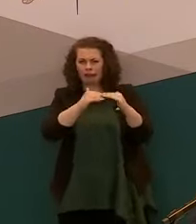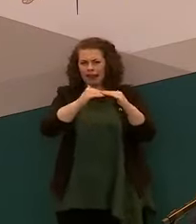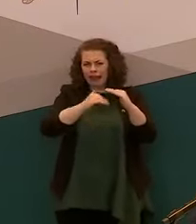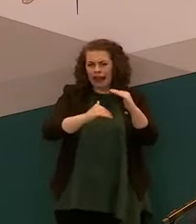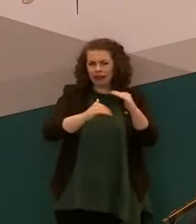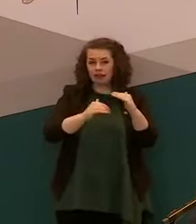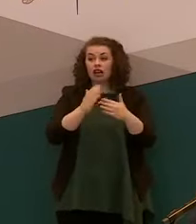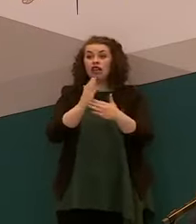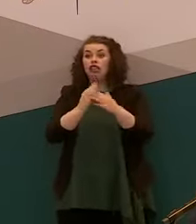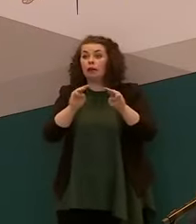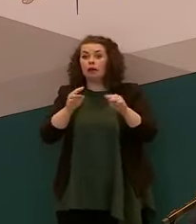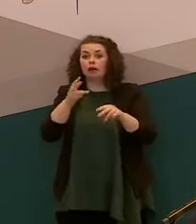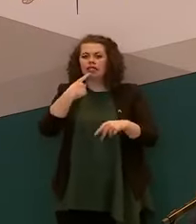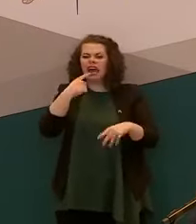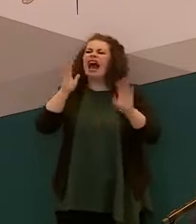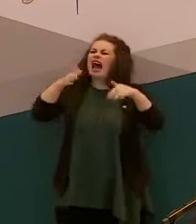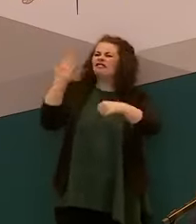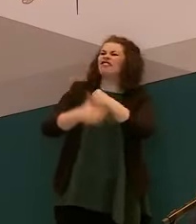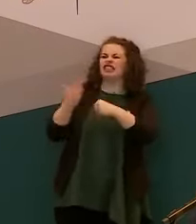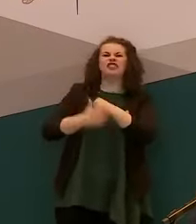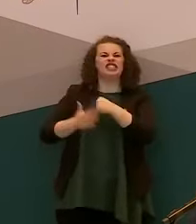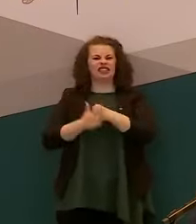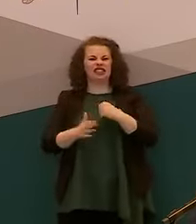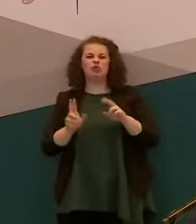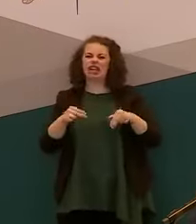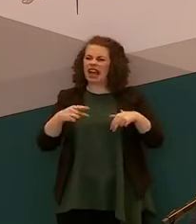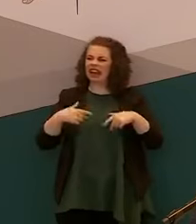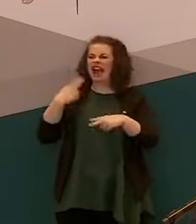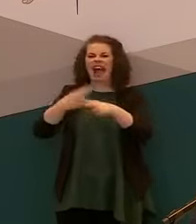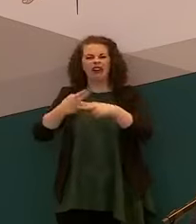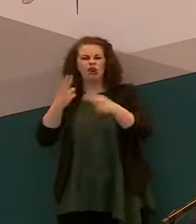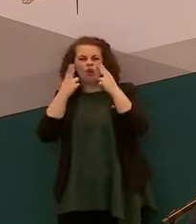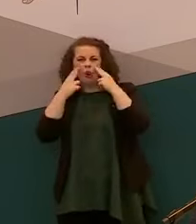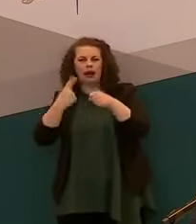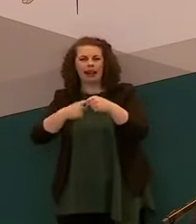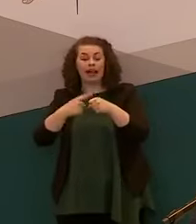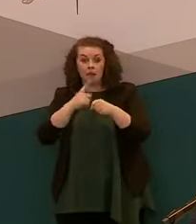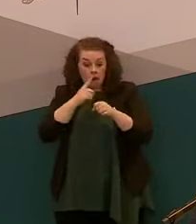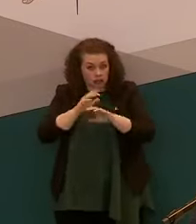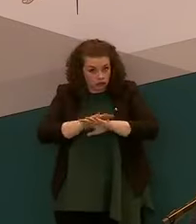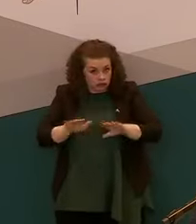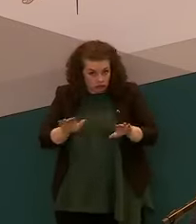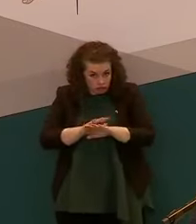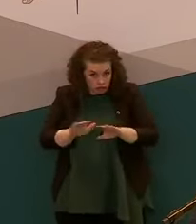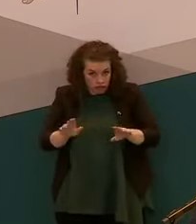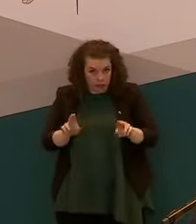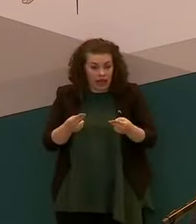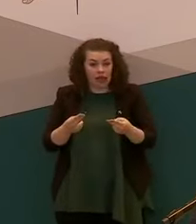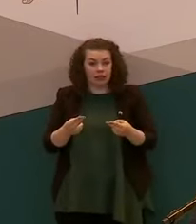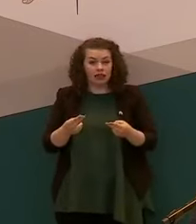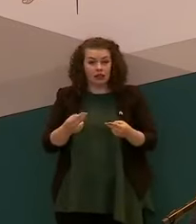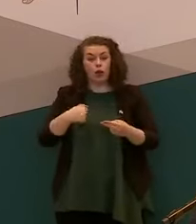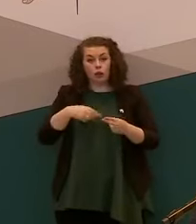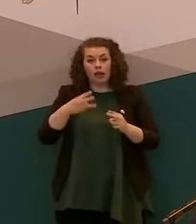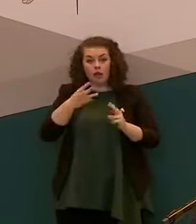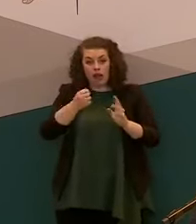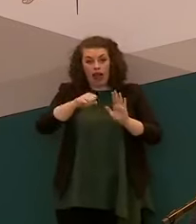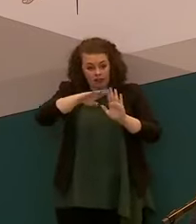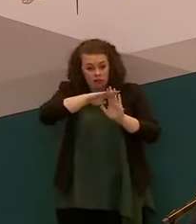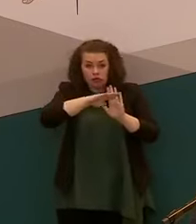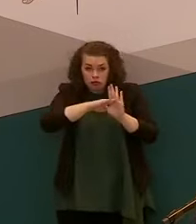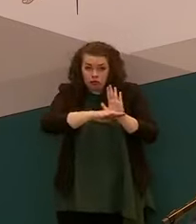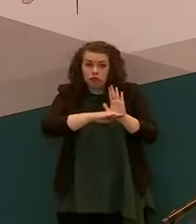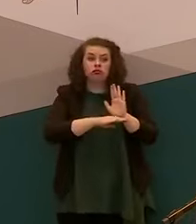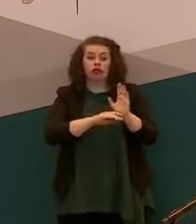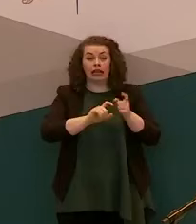over, that we can take the foot off the gas. And that won't be the case. We will require a very strong set of measures on a continuing